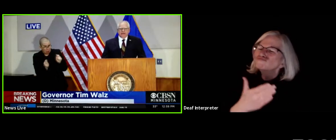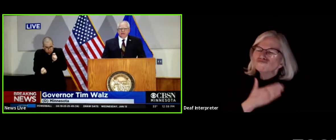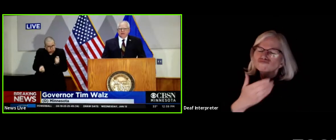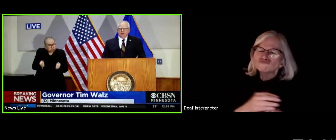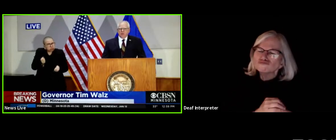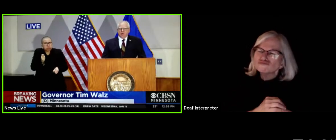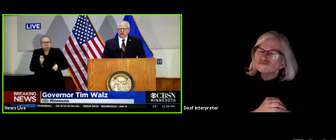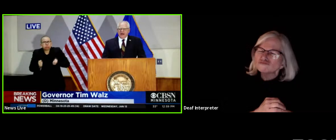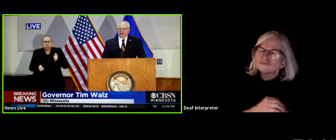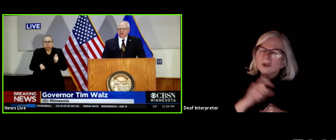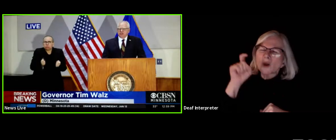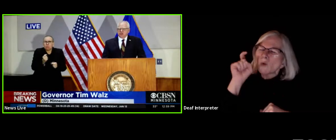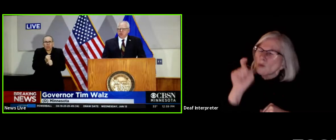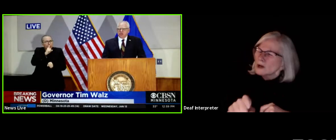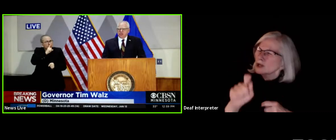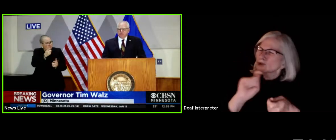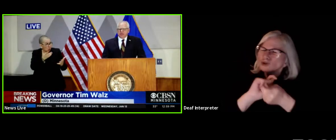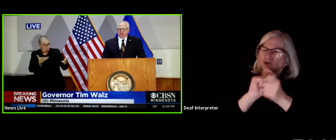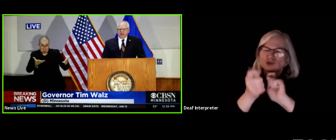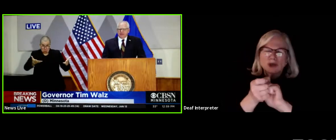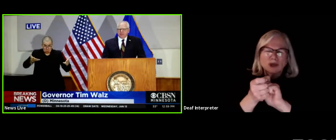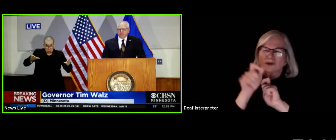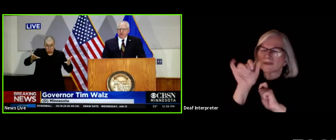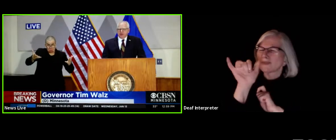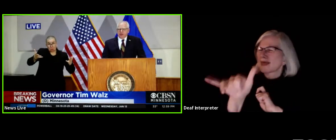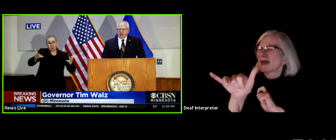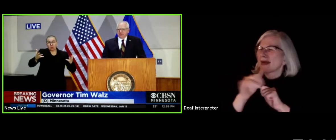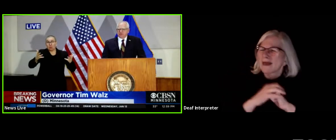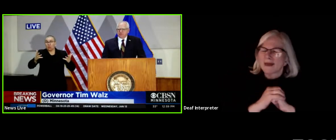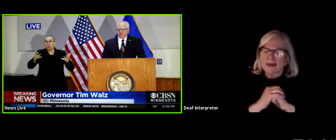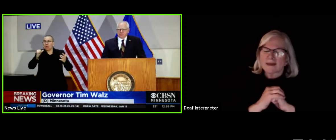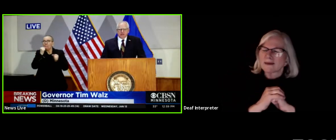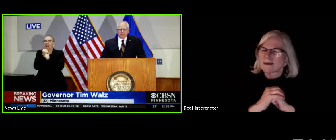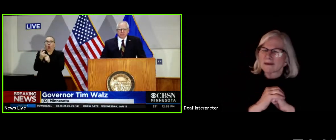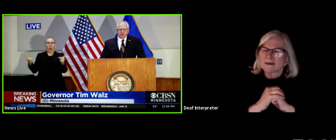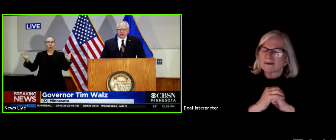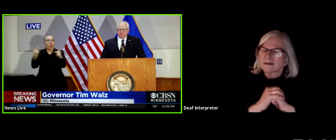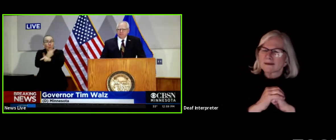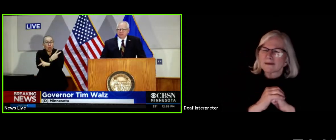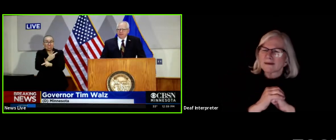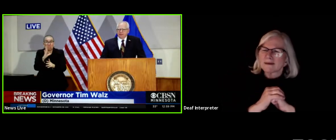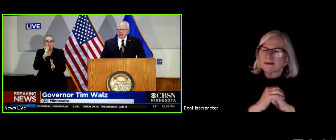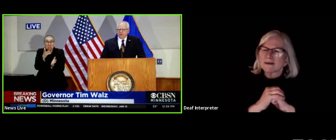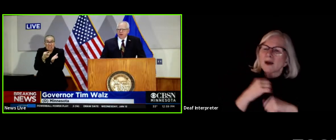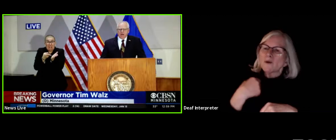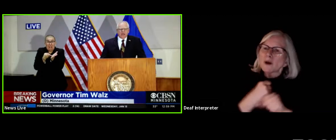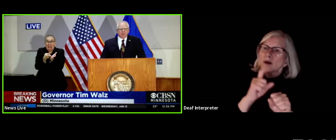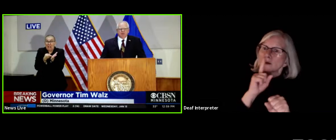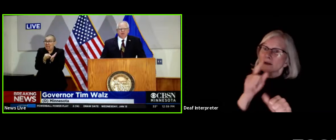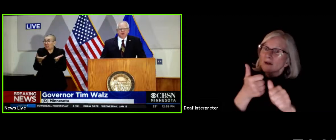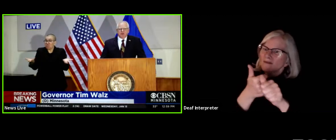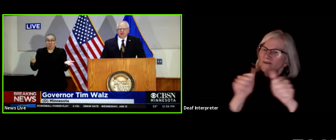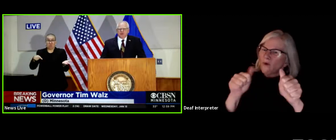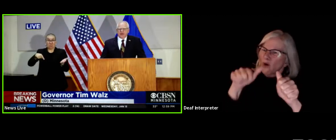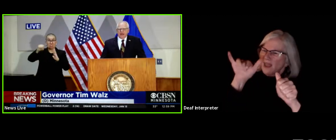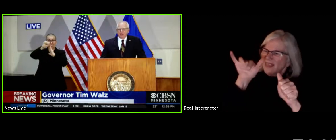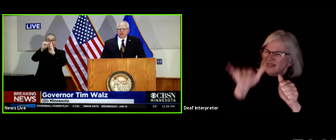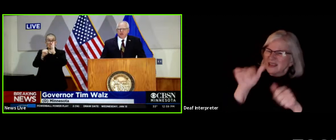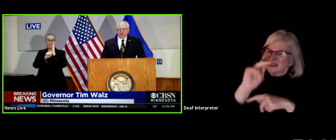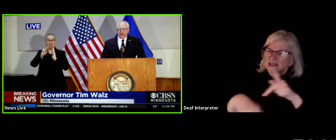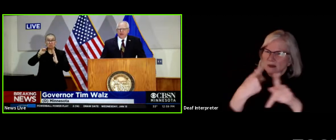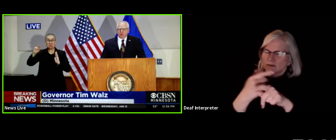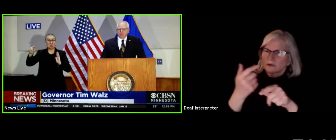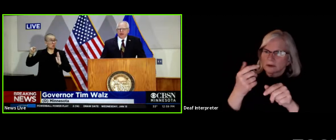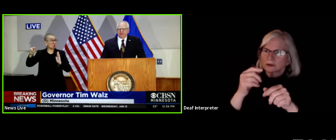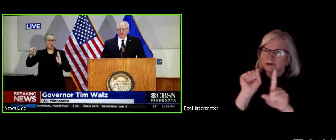sure that we're not in a situation, because very honest, for the state of Minnesota, a couple of votes different in the